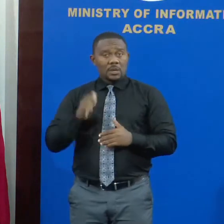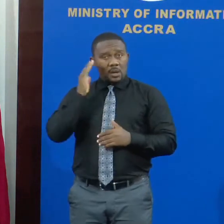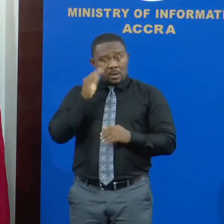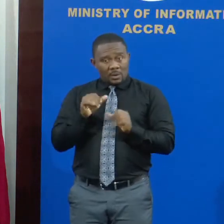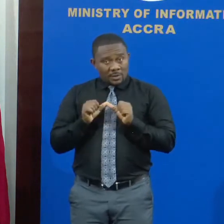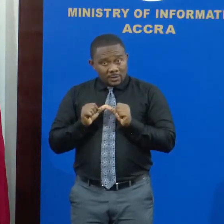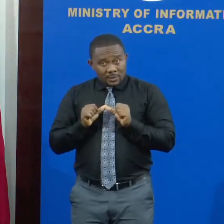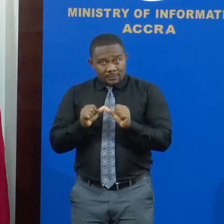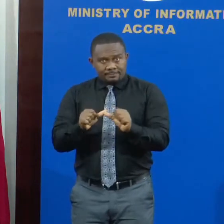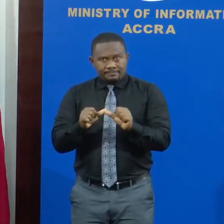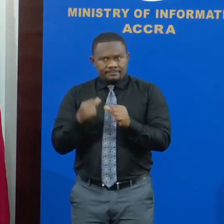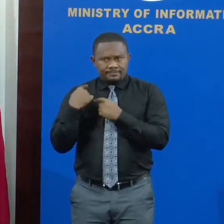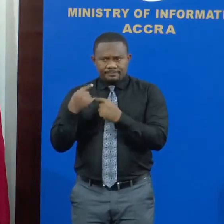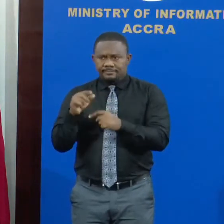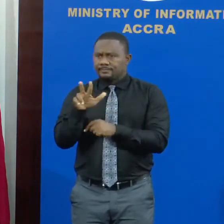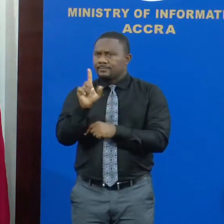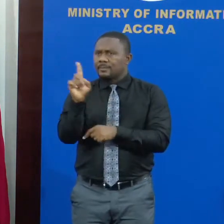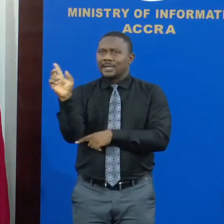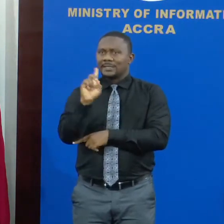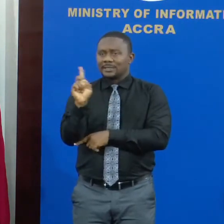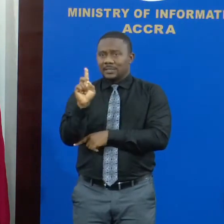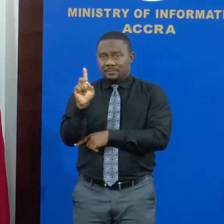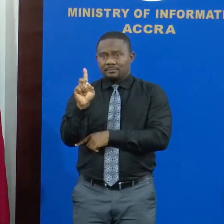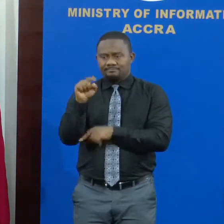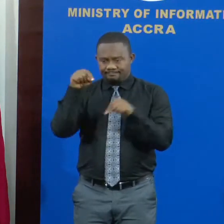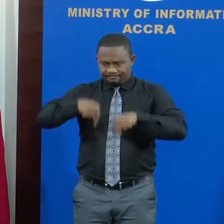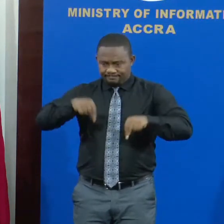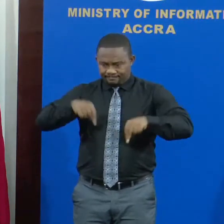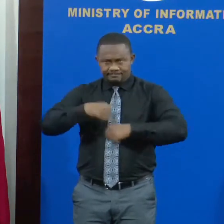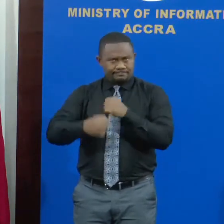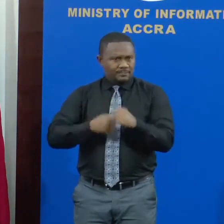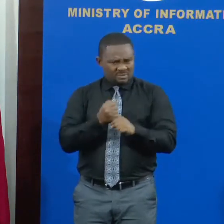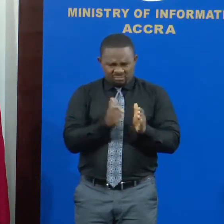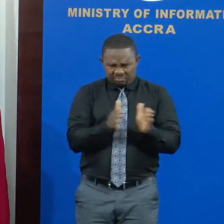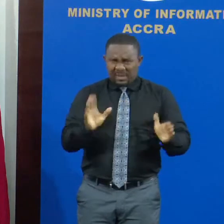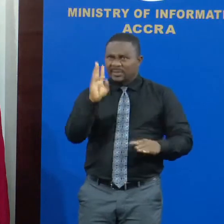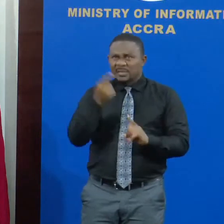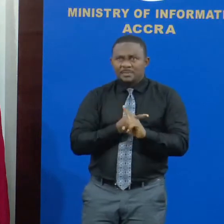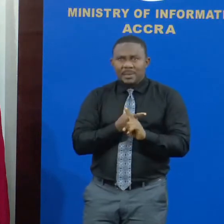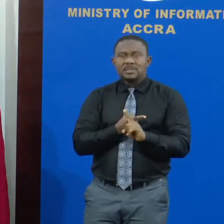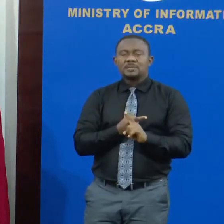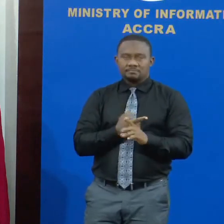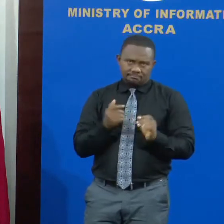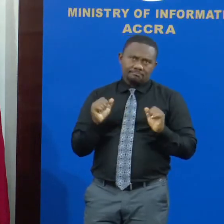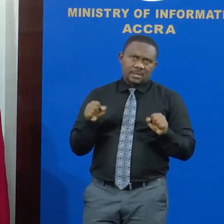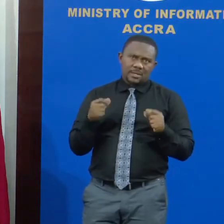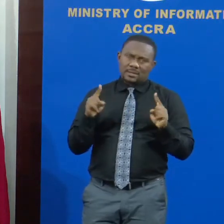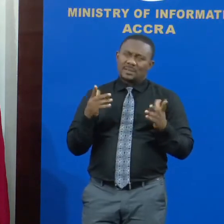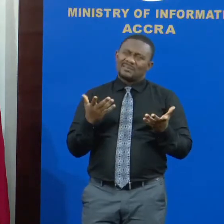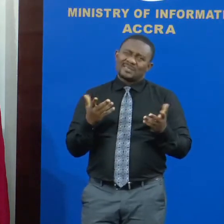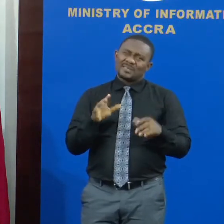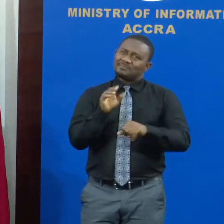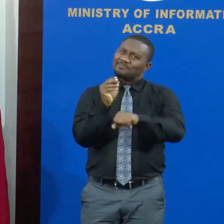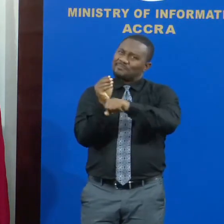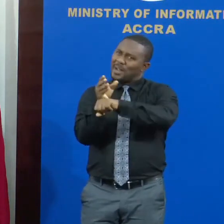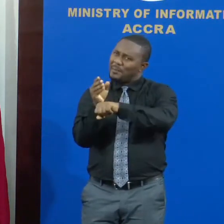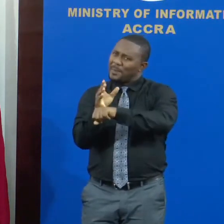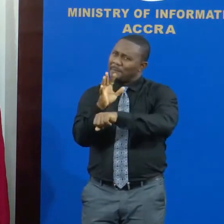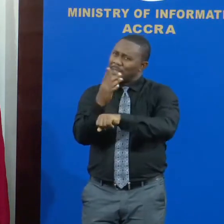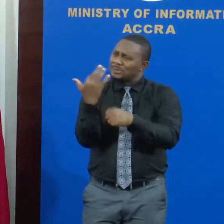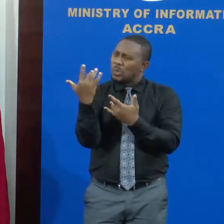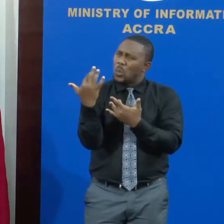continue till the 31st of December this year. So we got 6 months to get this done. But I will admonish you not to